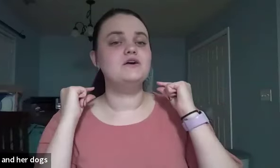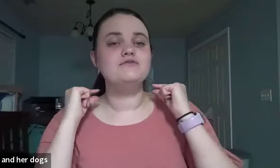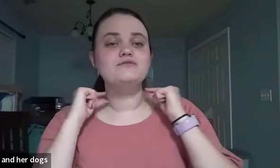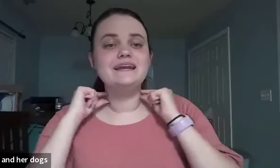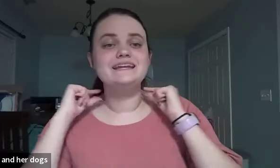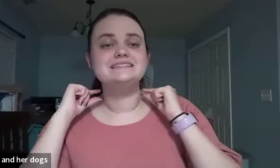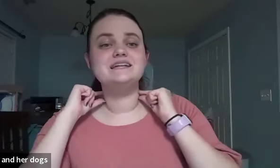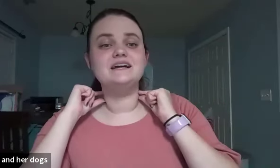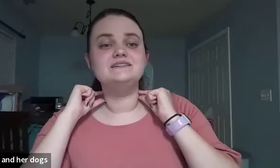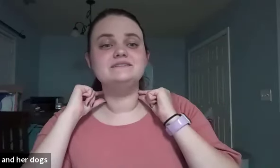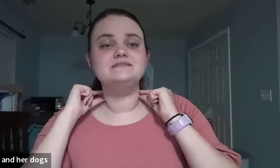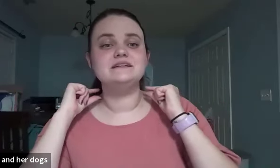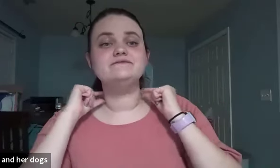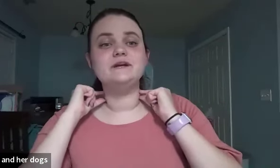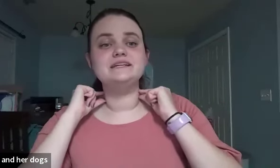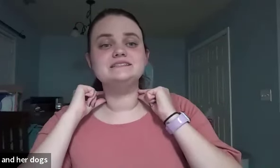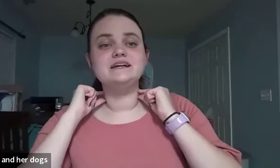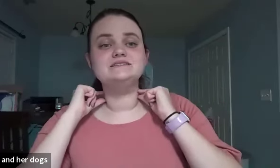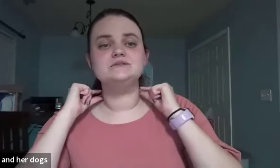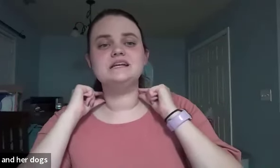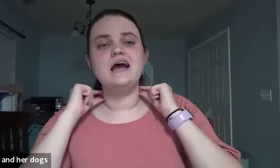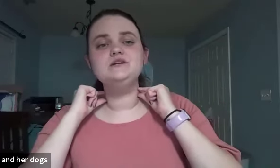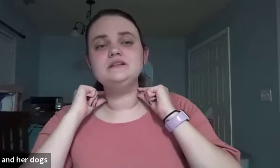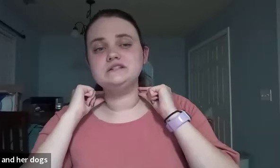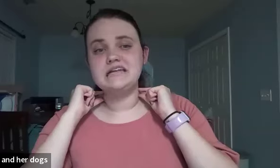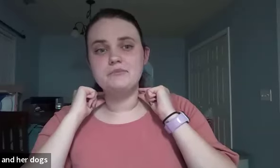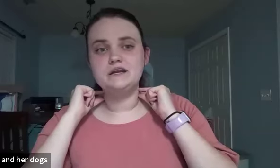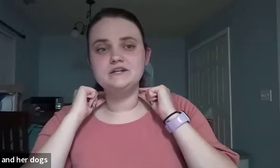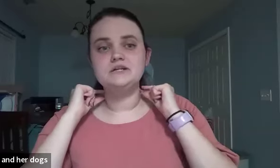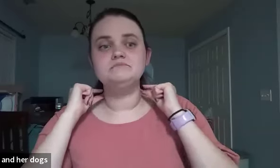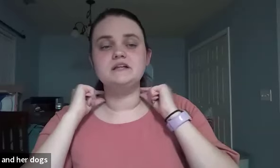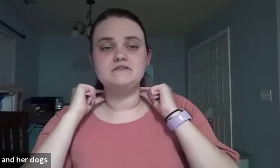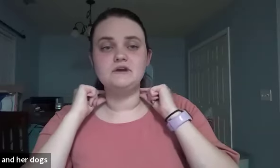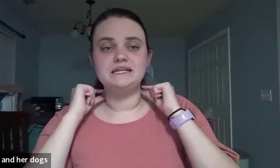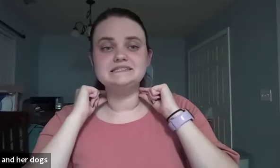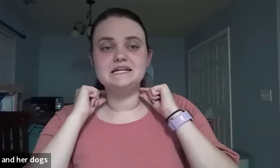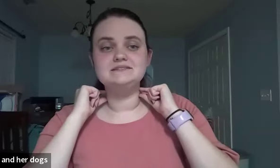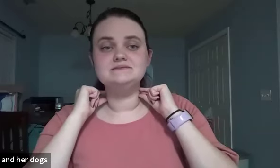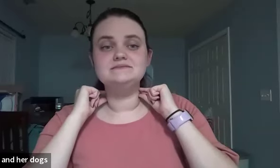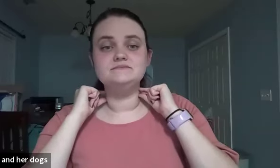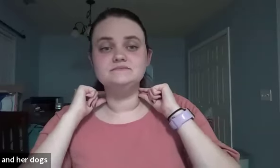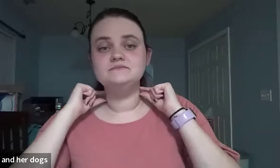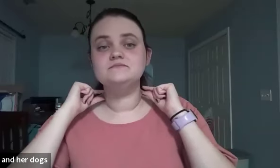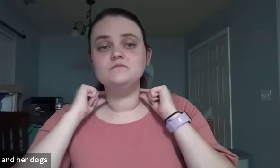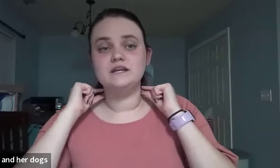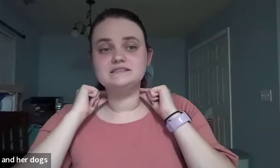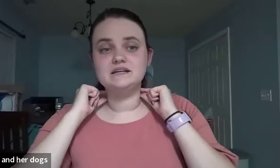gonna go Frankenstein, like Frankenstein. So it's like, I do a little tap when I do it, but like Frankenstein.